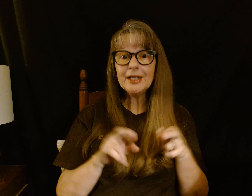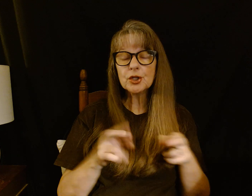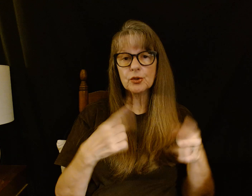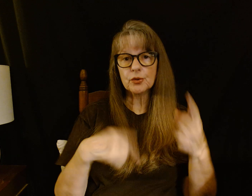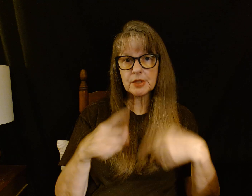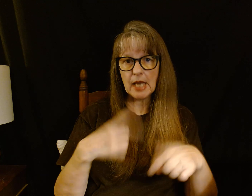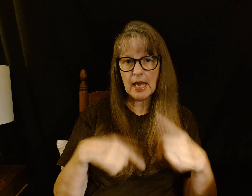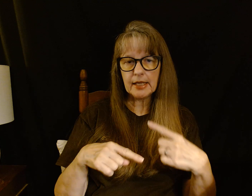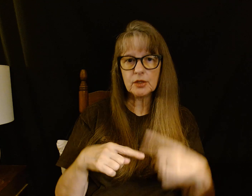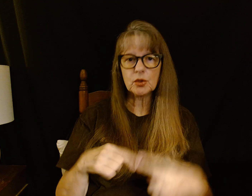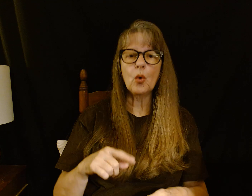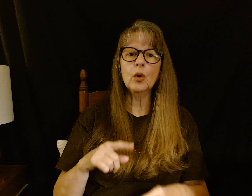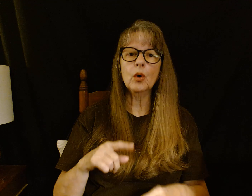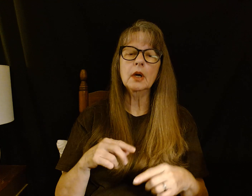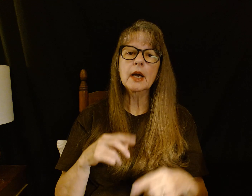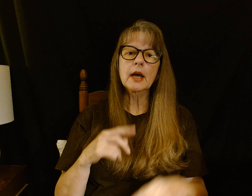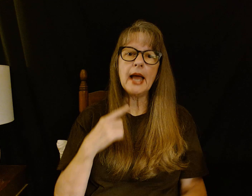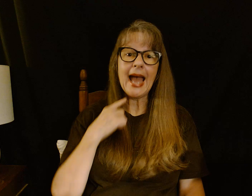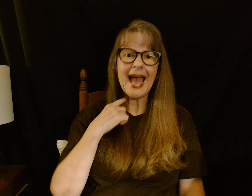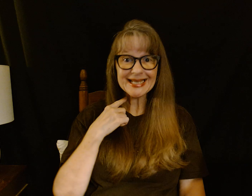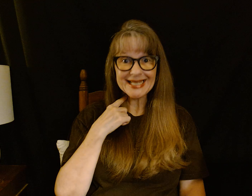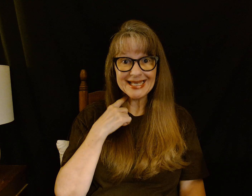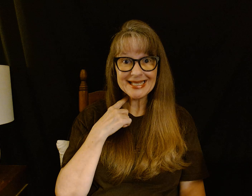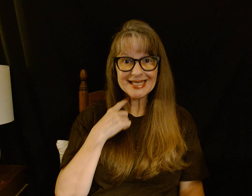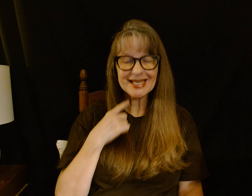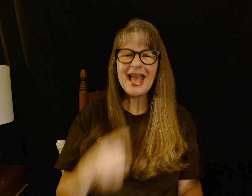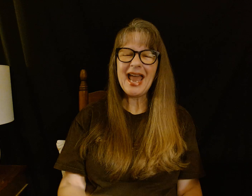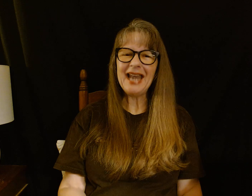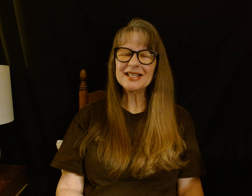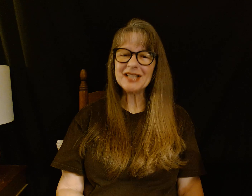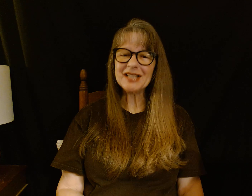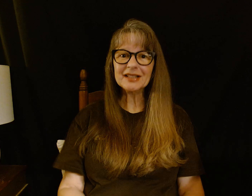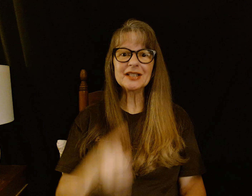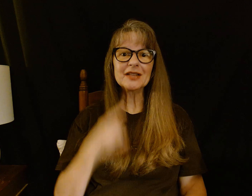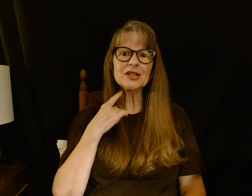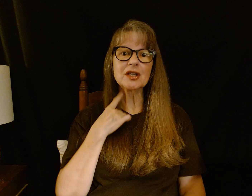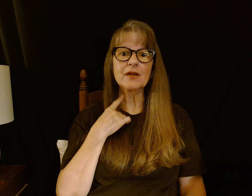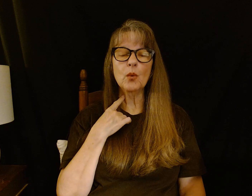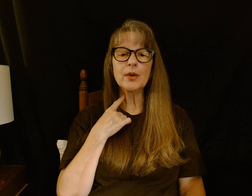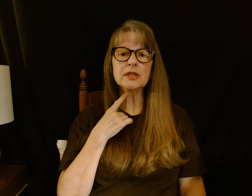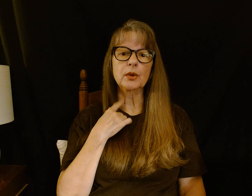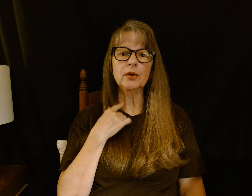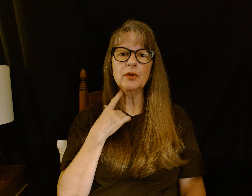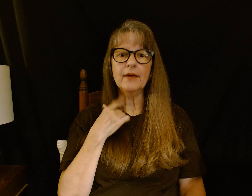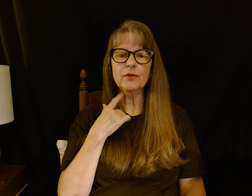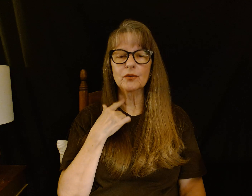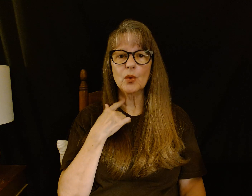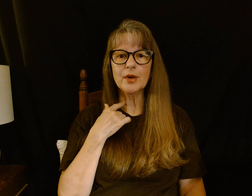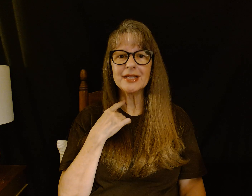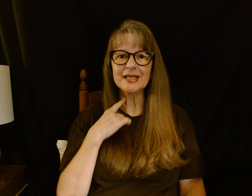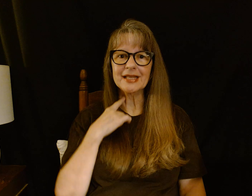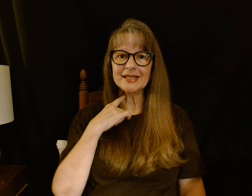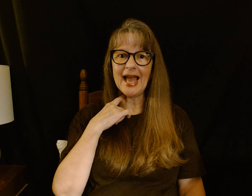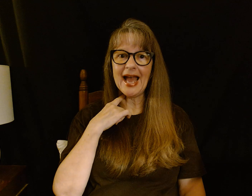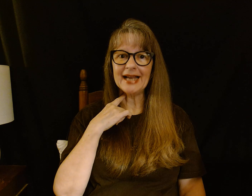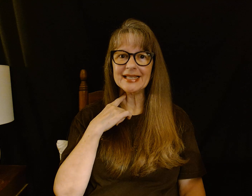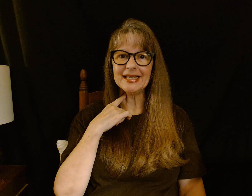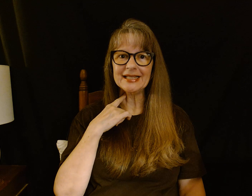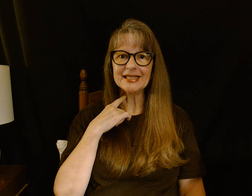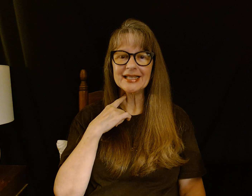regional signs or accents, and in sign, see, this is a voice where you have your voice and it's an accent.